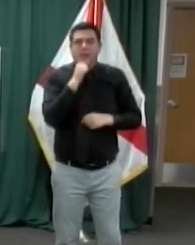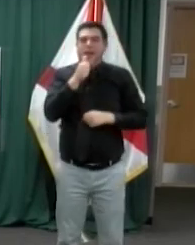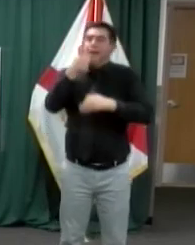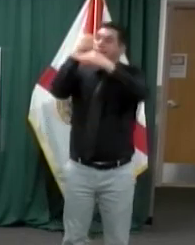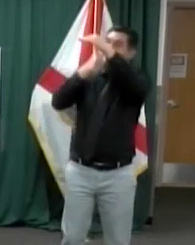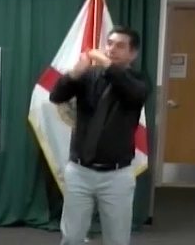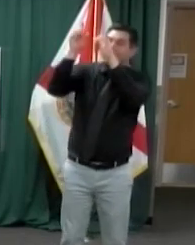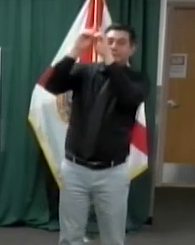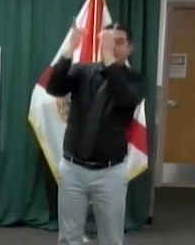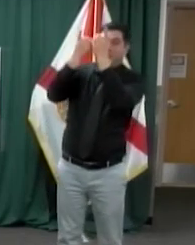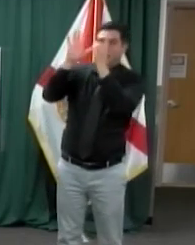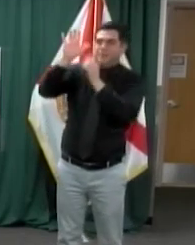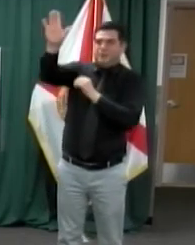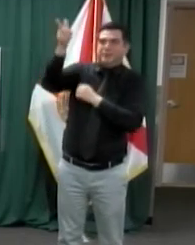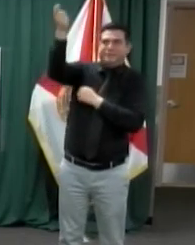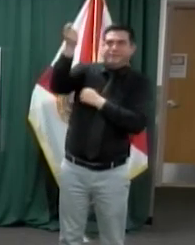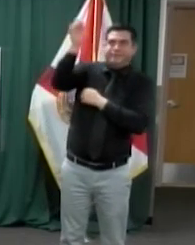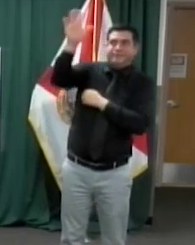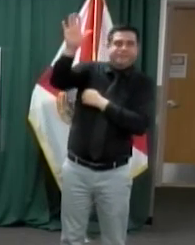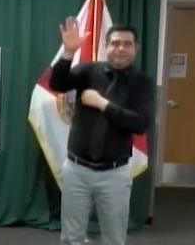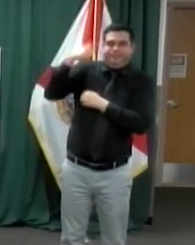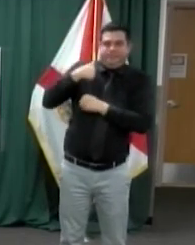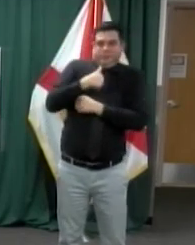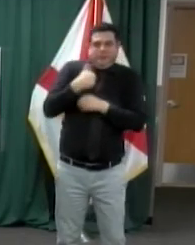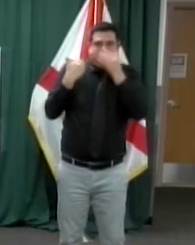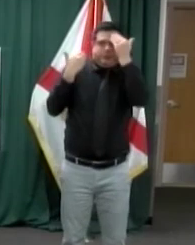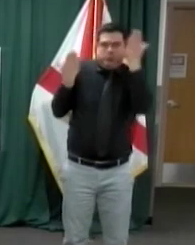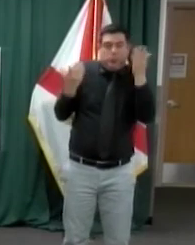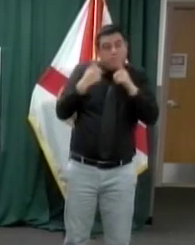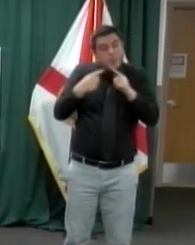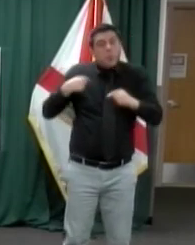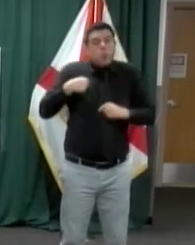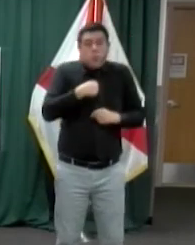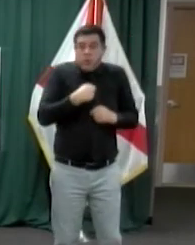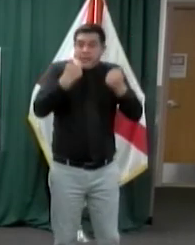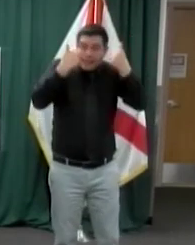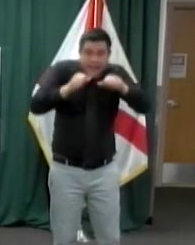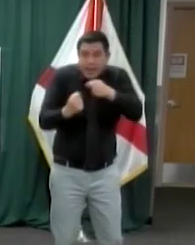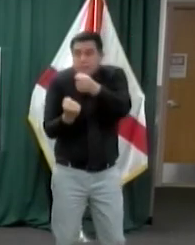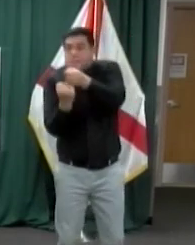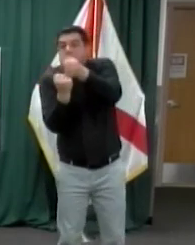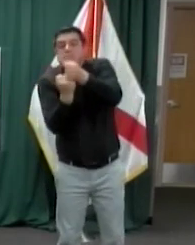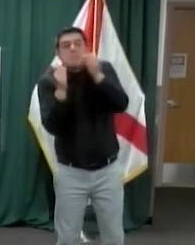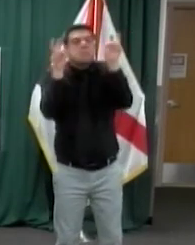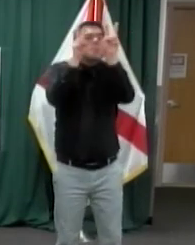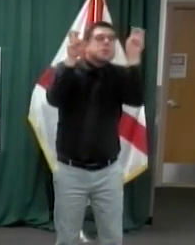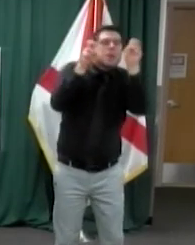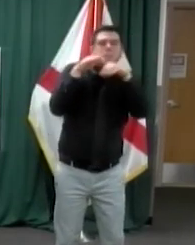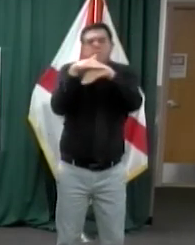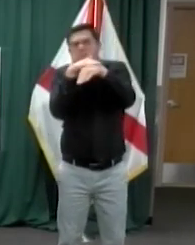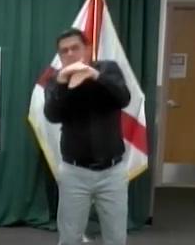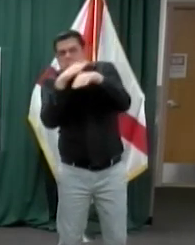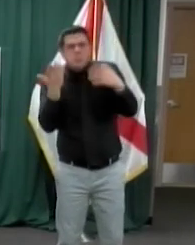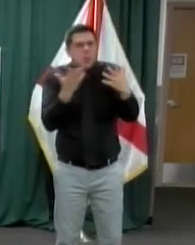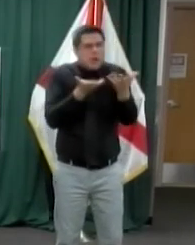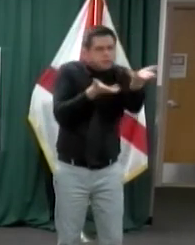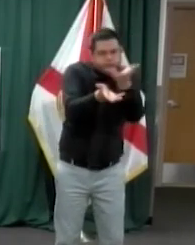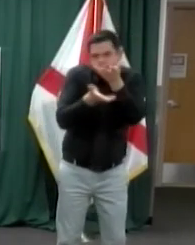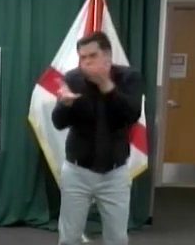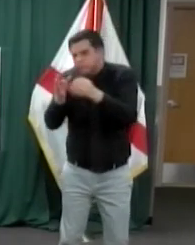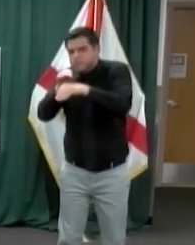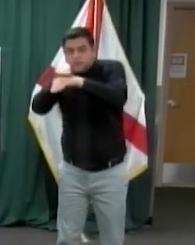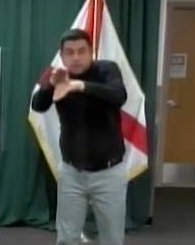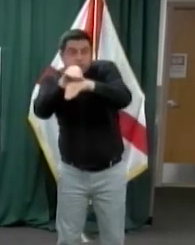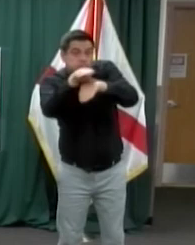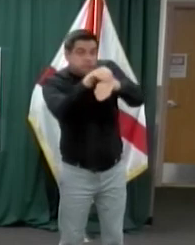use this time to focus on what can I do, where could I go to work, or could I even go to work in the interim. Like the internships